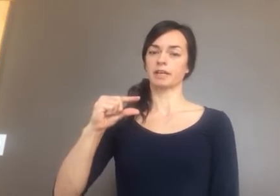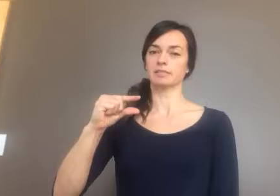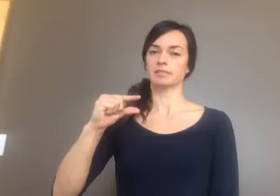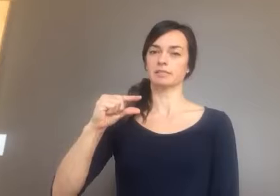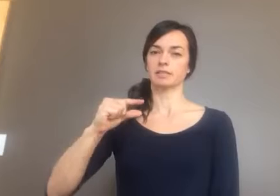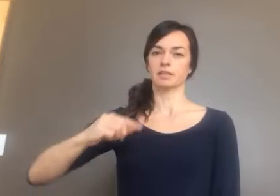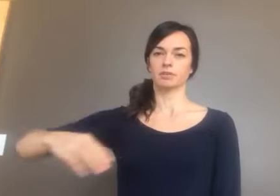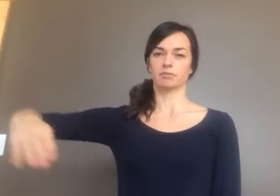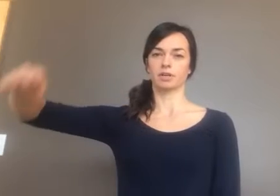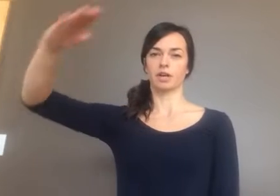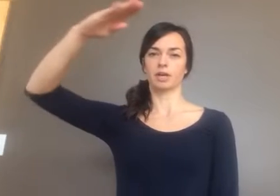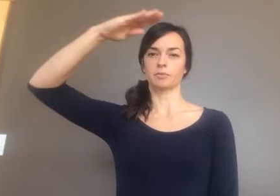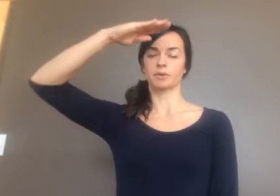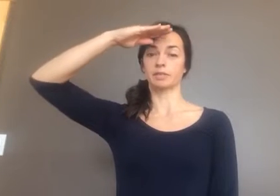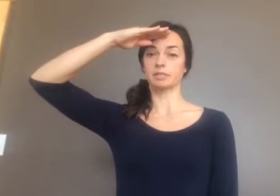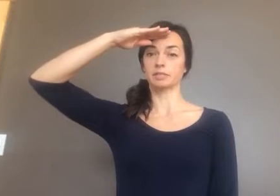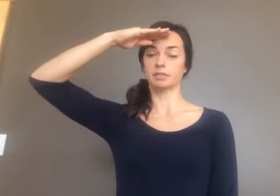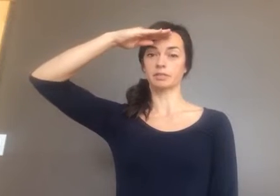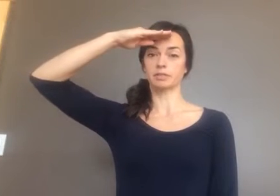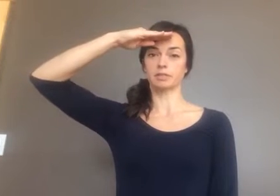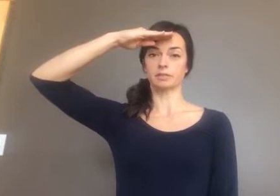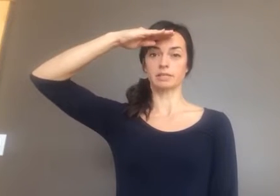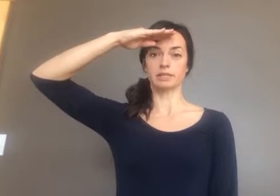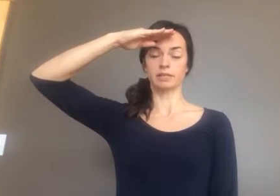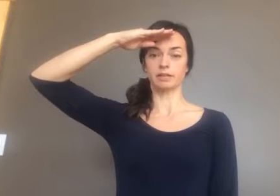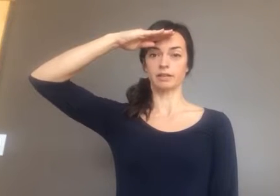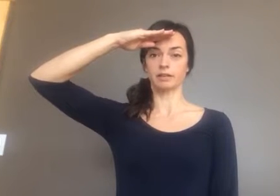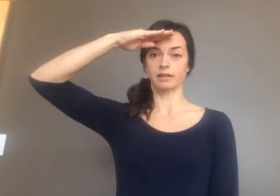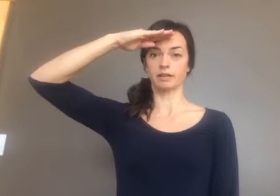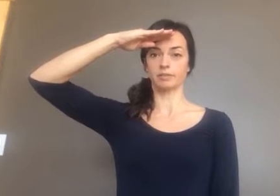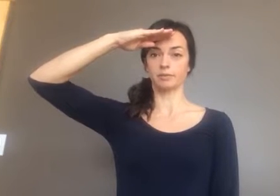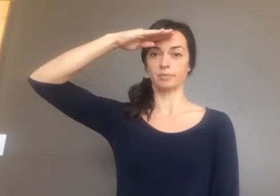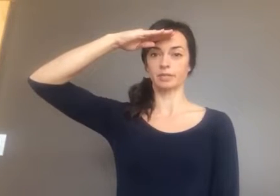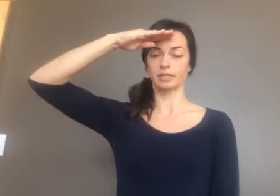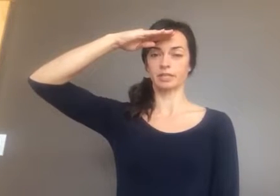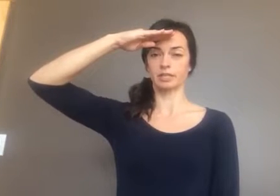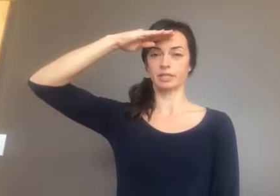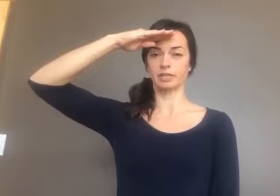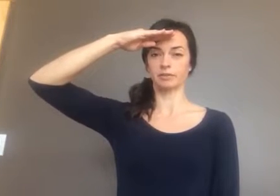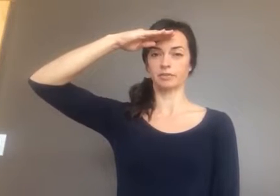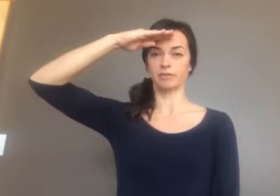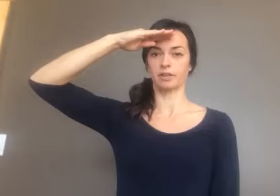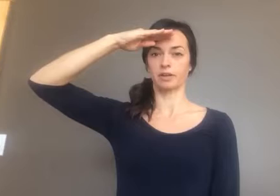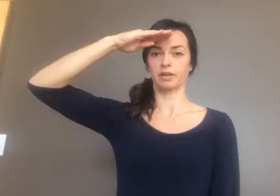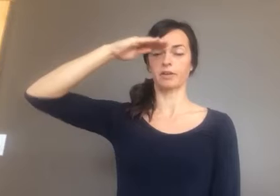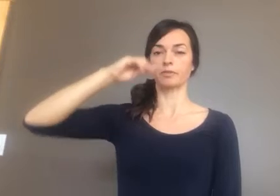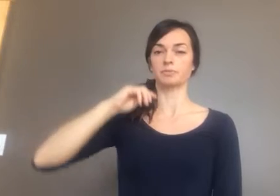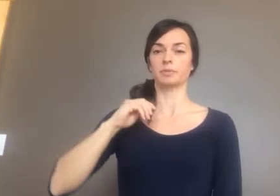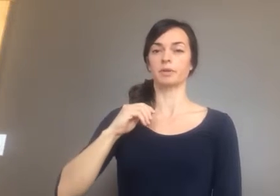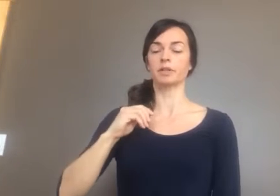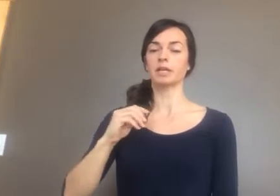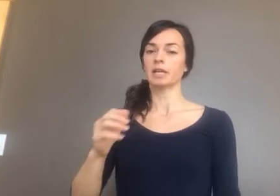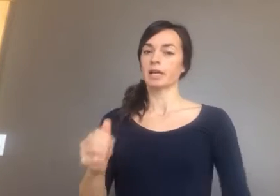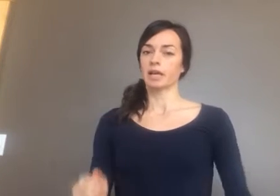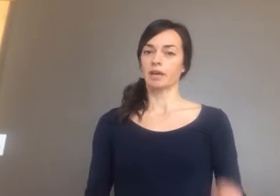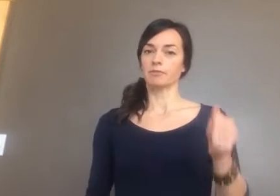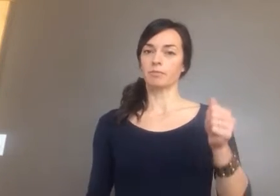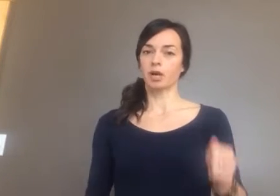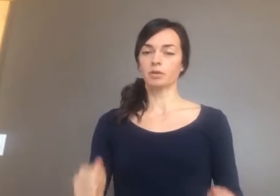Genghis. For Khan we're going to salute. He was a leader and also the military leader of those people. And for Mongols